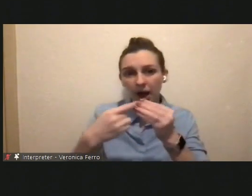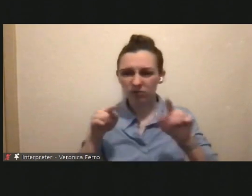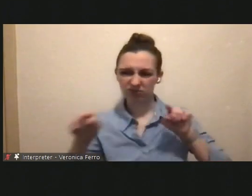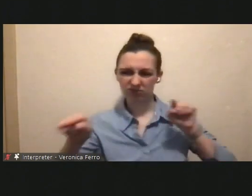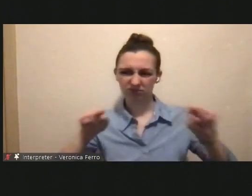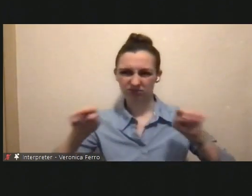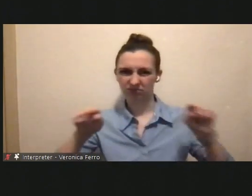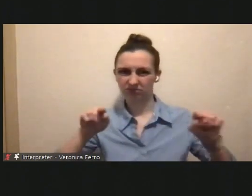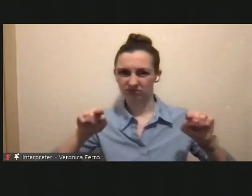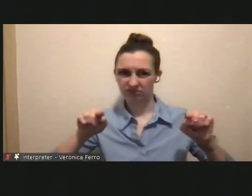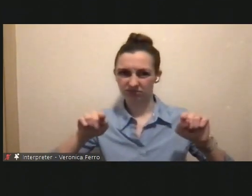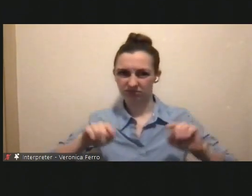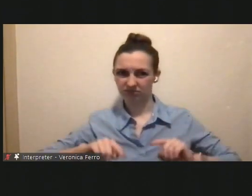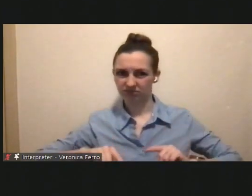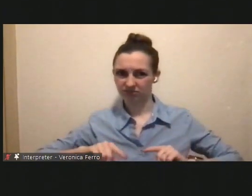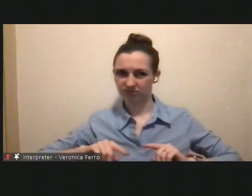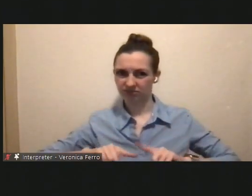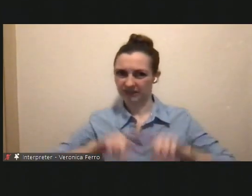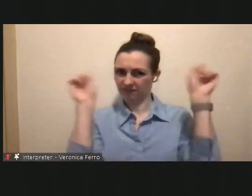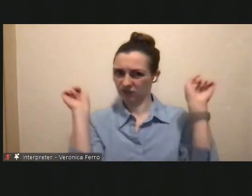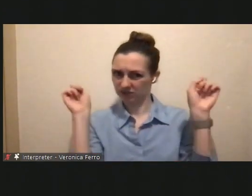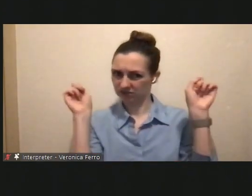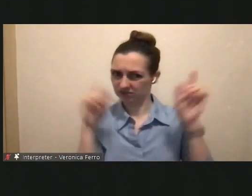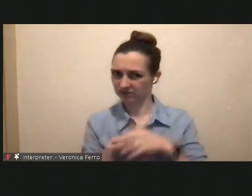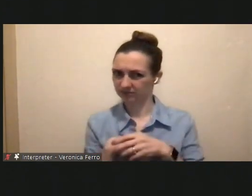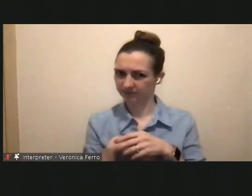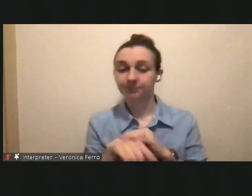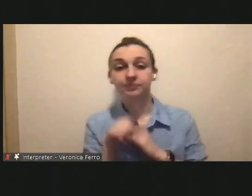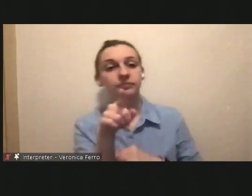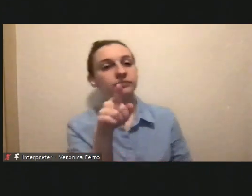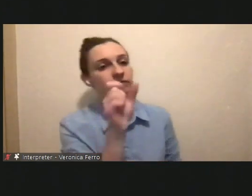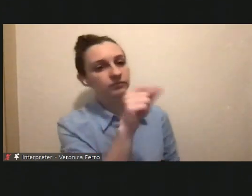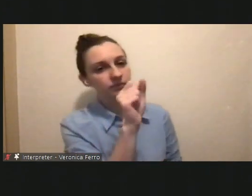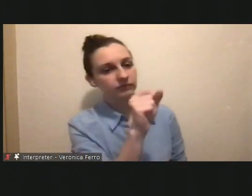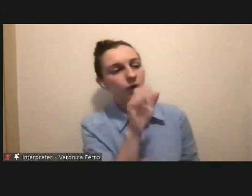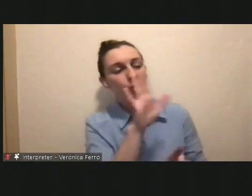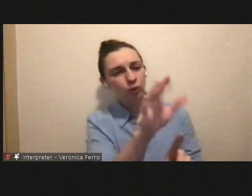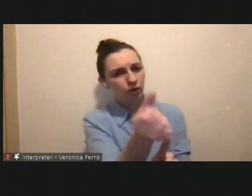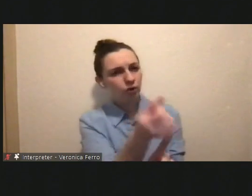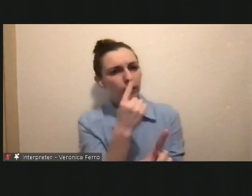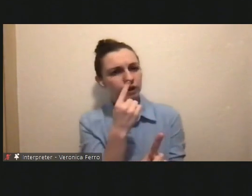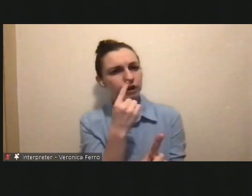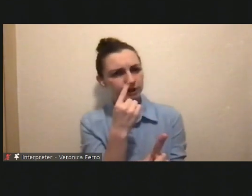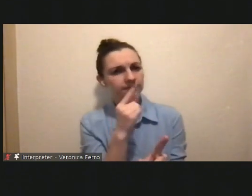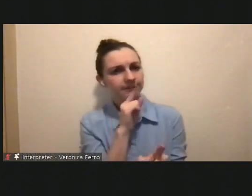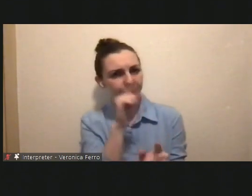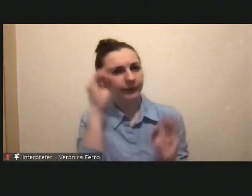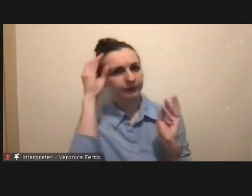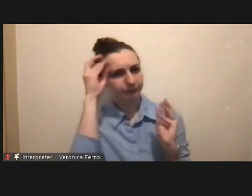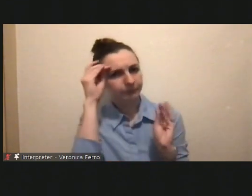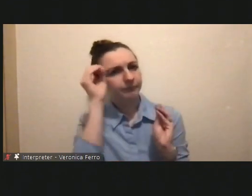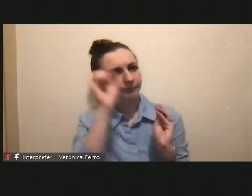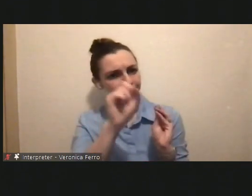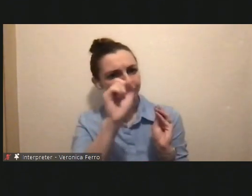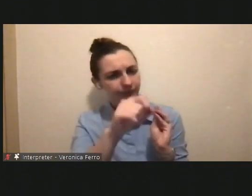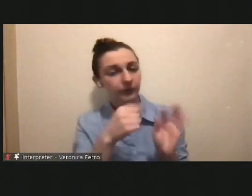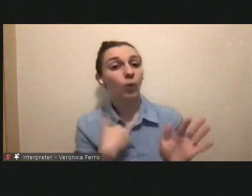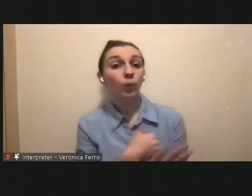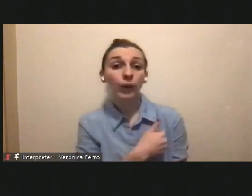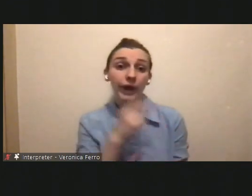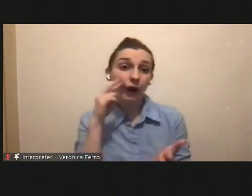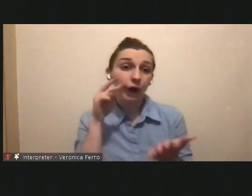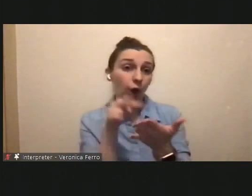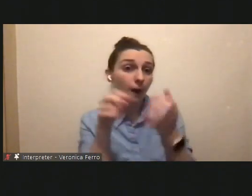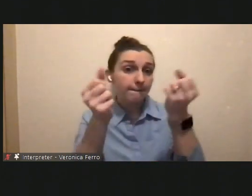Yes. So I think your question's insightful in that we really look at multiple sources of data